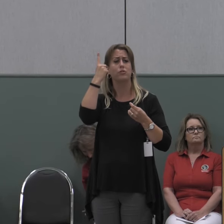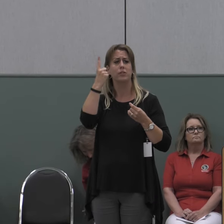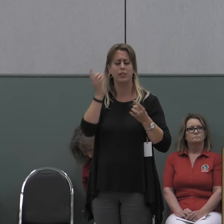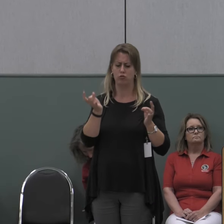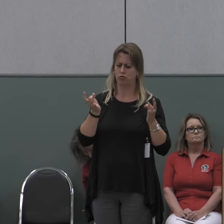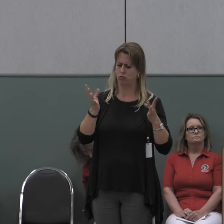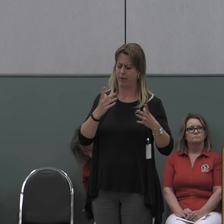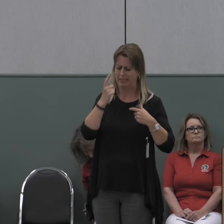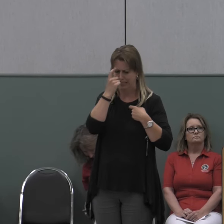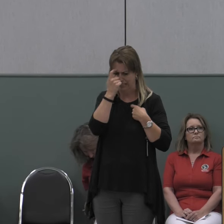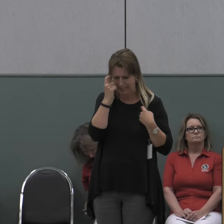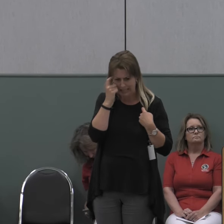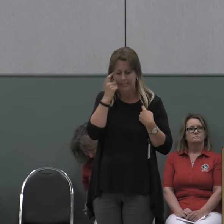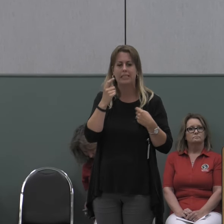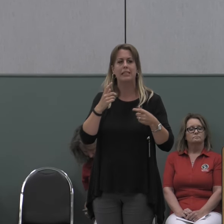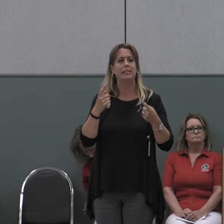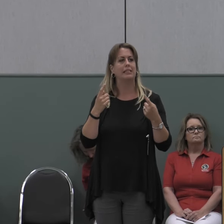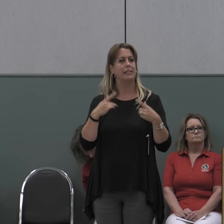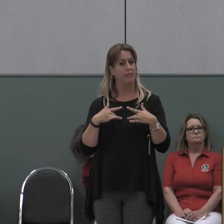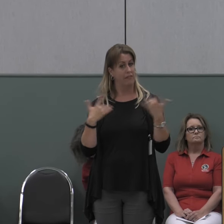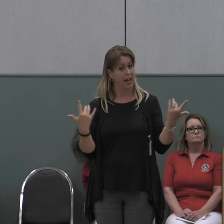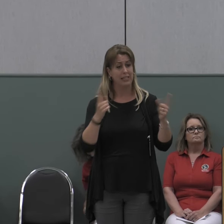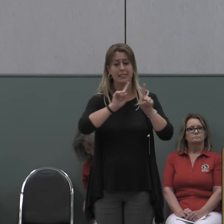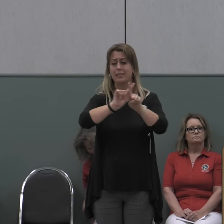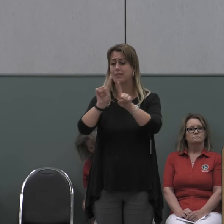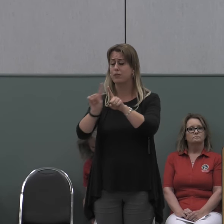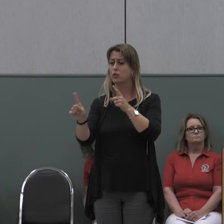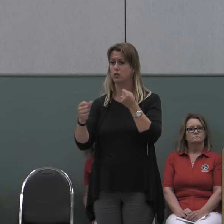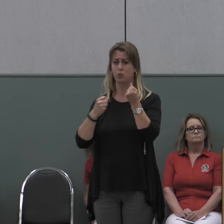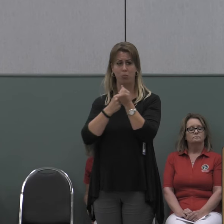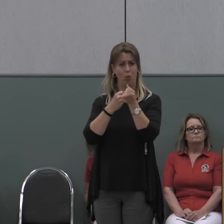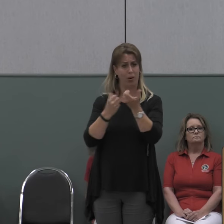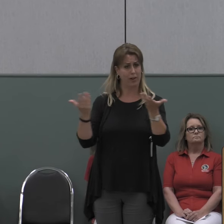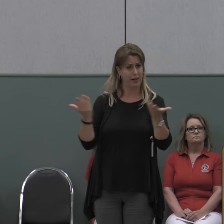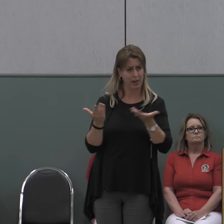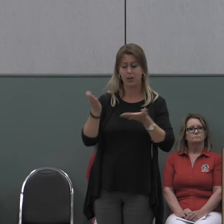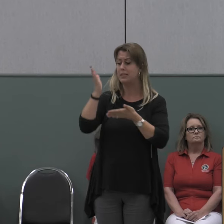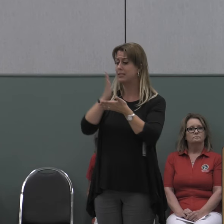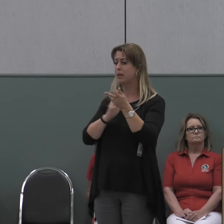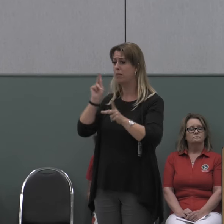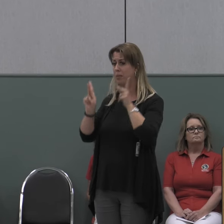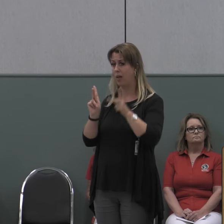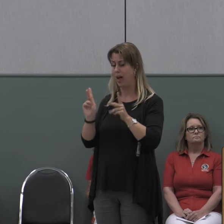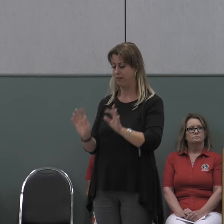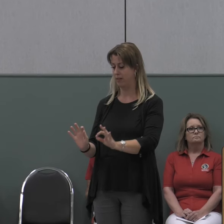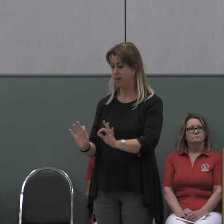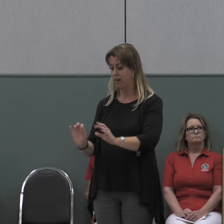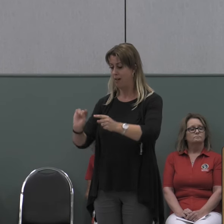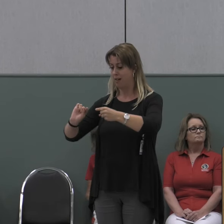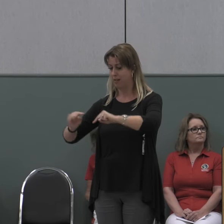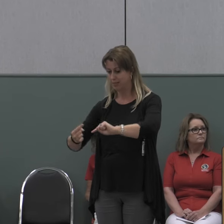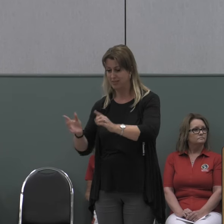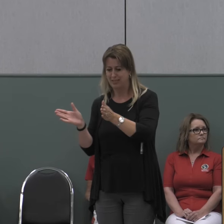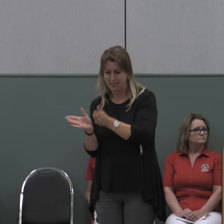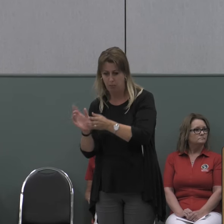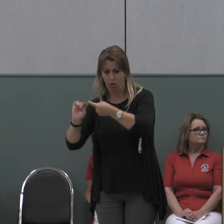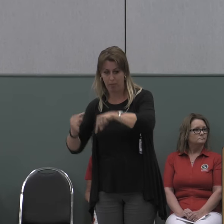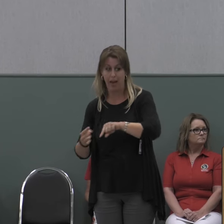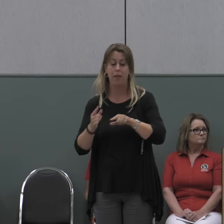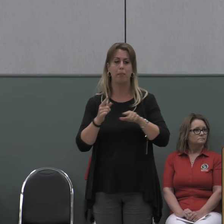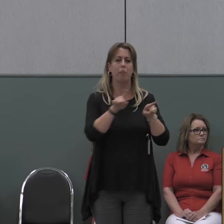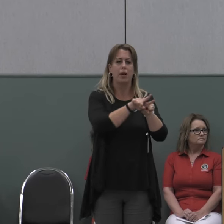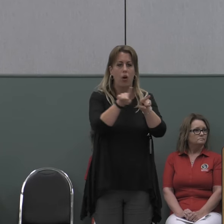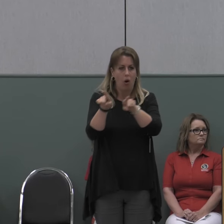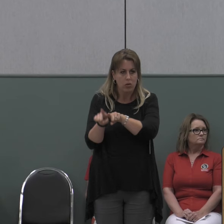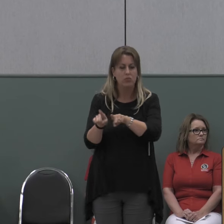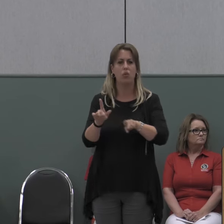health and those types of support here for you. Not only do people suffer minor physical injuries, but it is the behavioral side to this. So I hope you guys